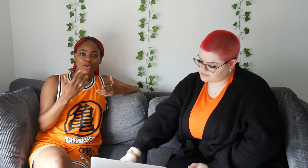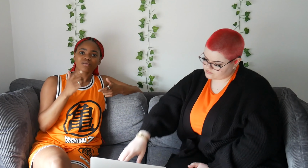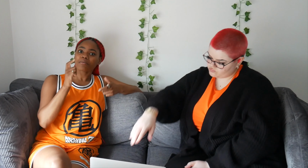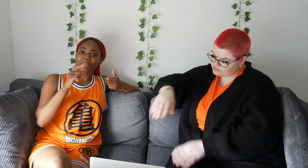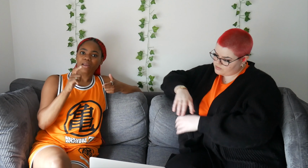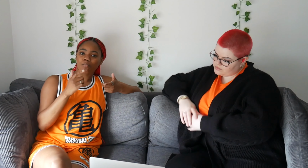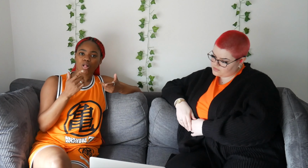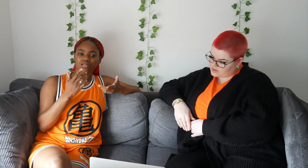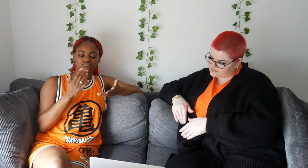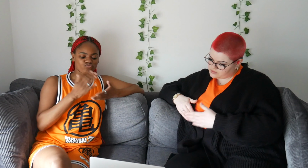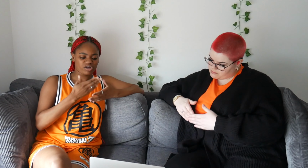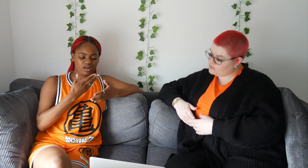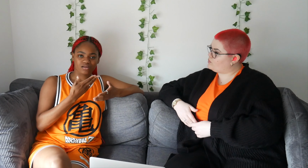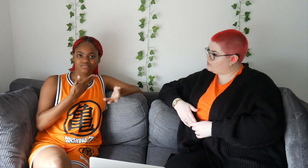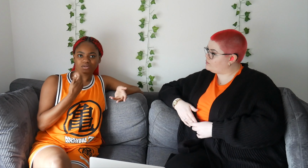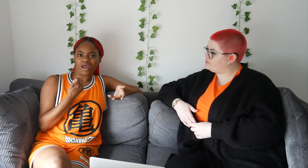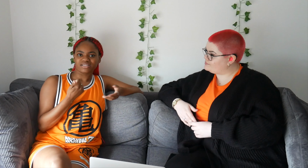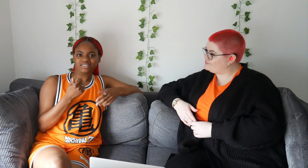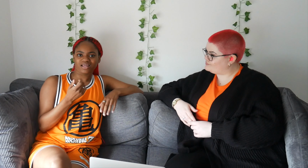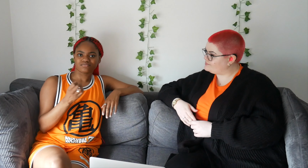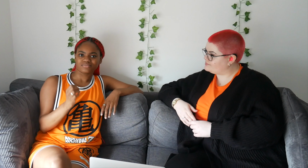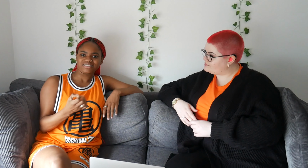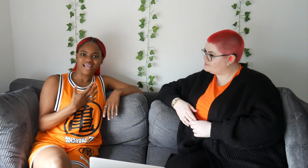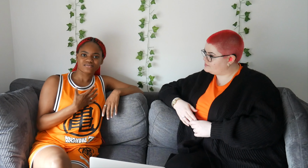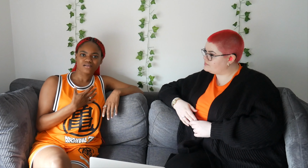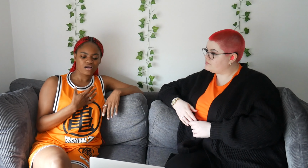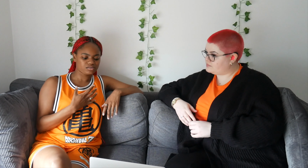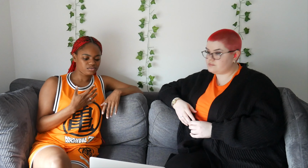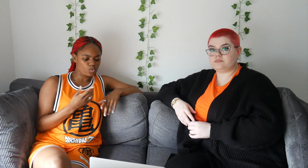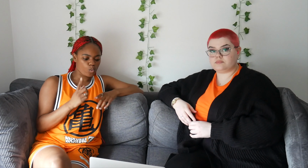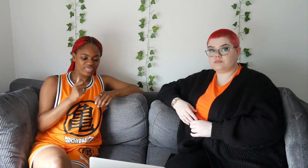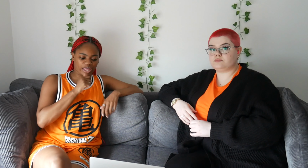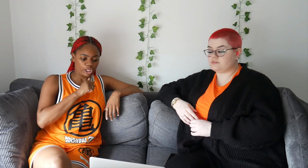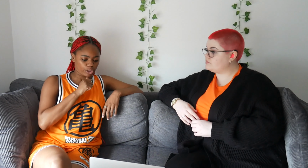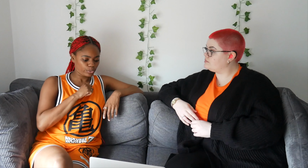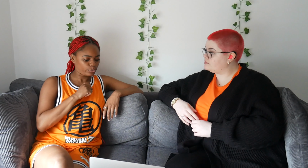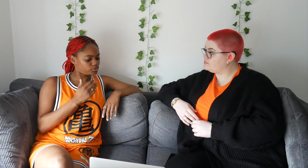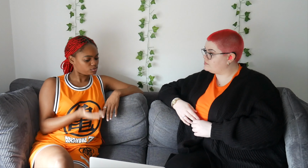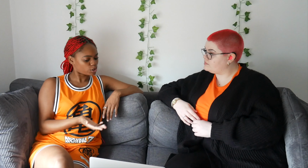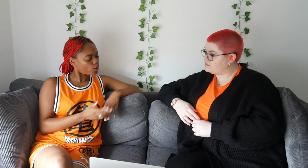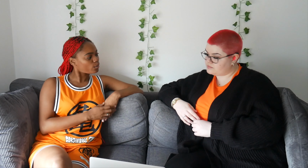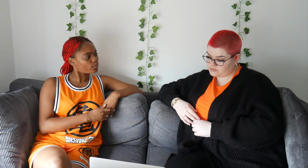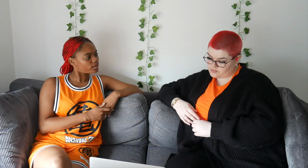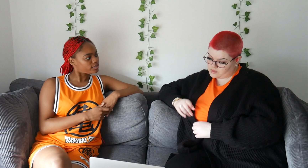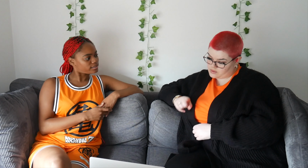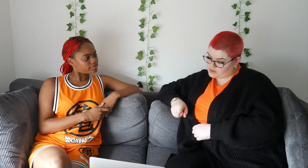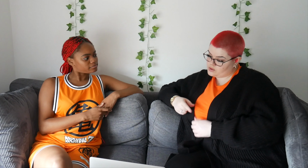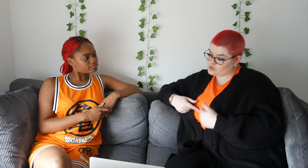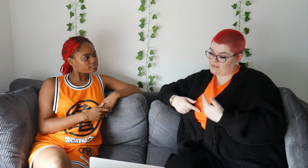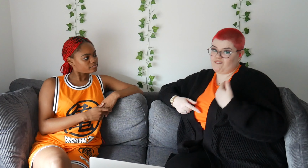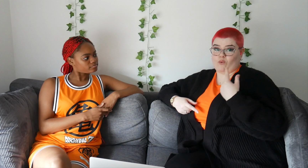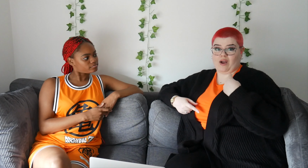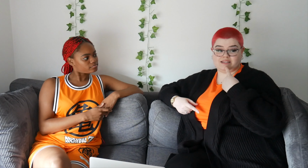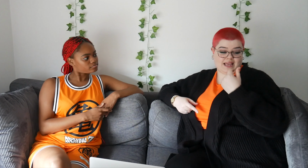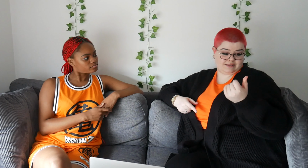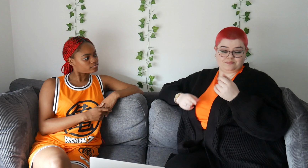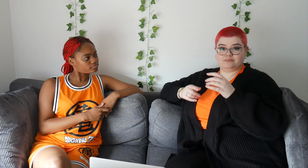So people have really kindly sent us what they use. So somebody said a